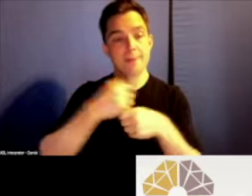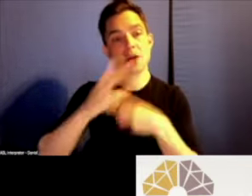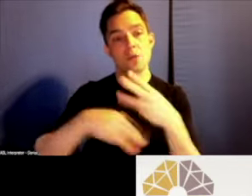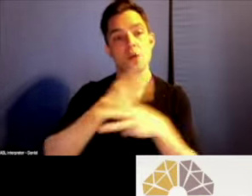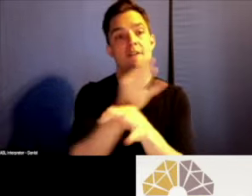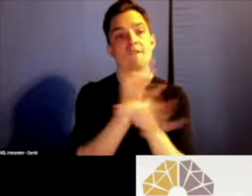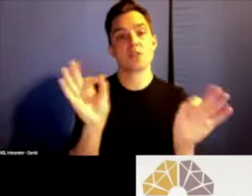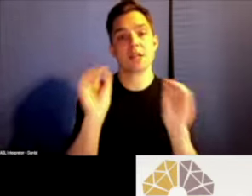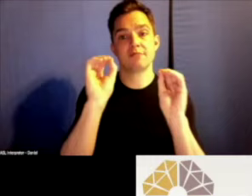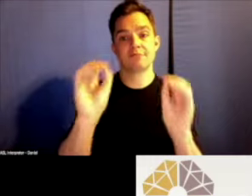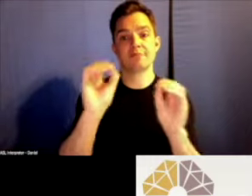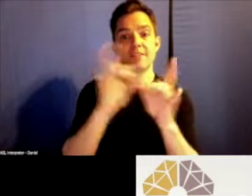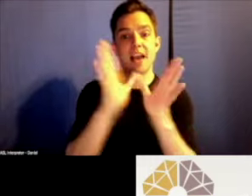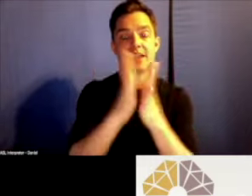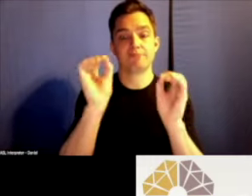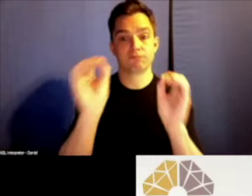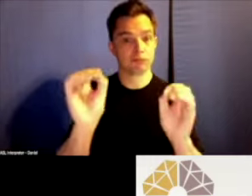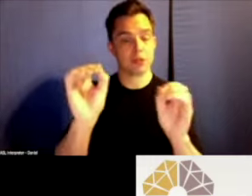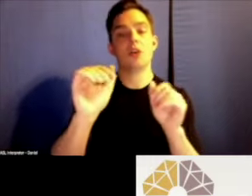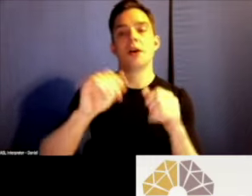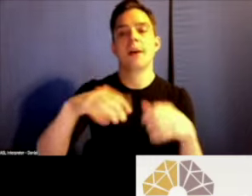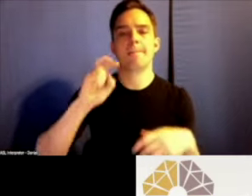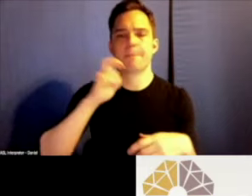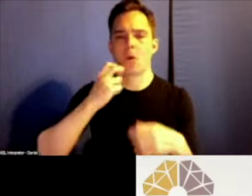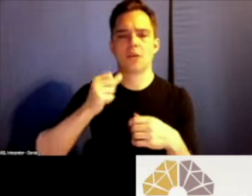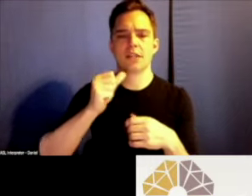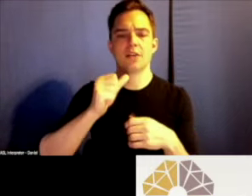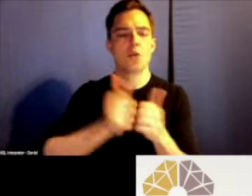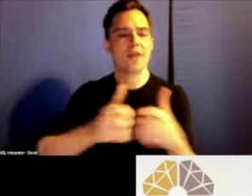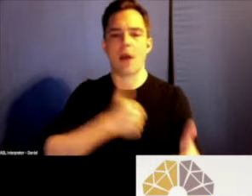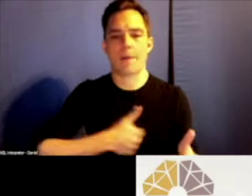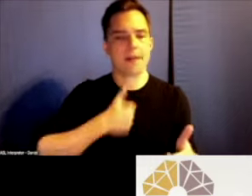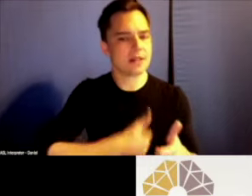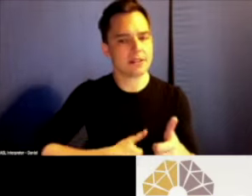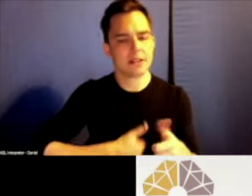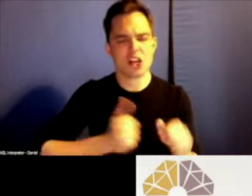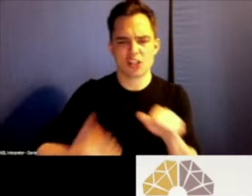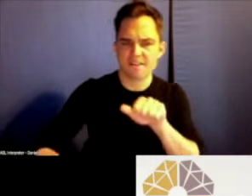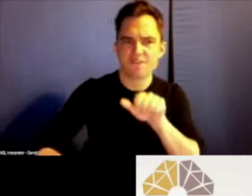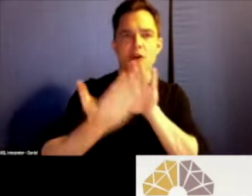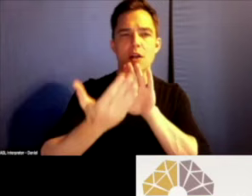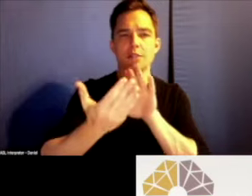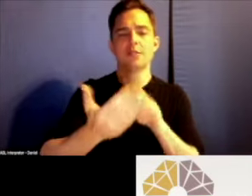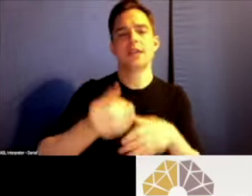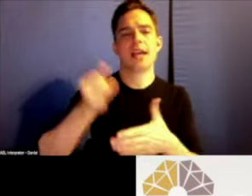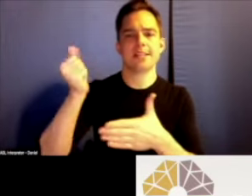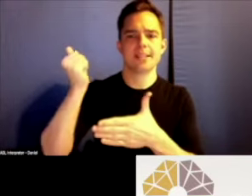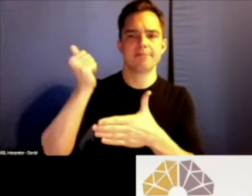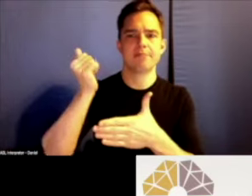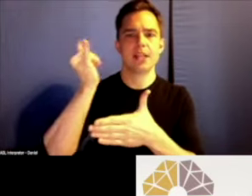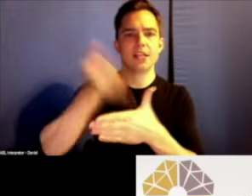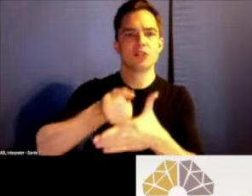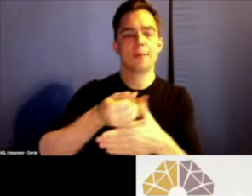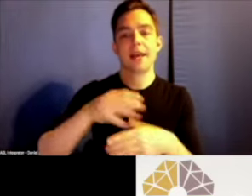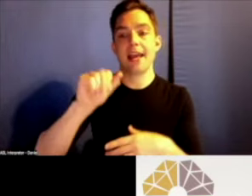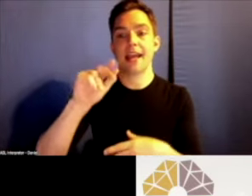from violence, we must boldly and unapologetically confront and interrupt